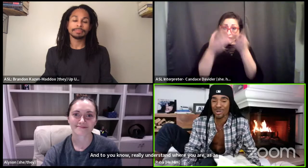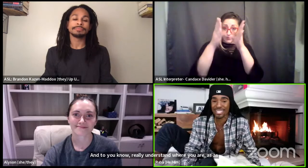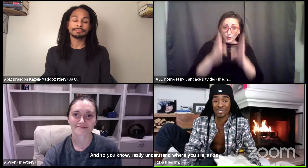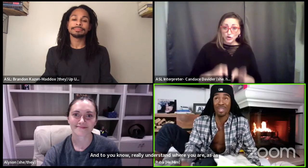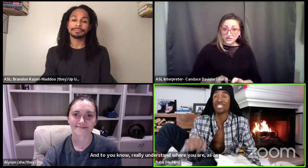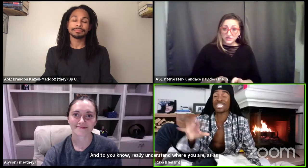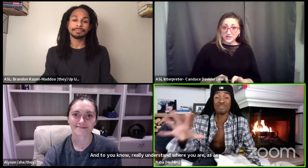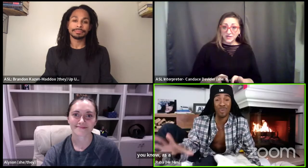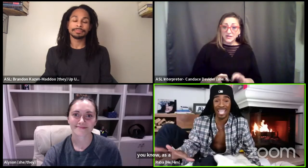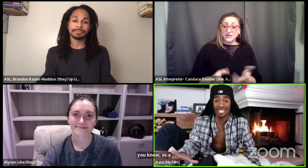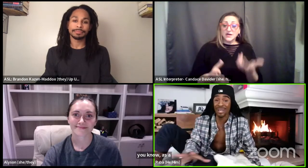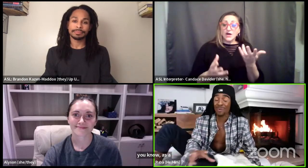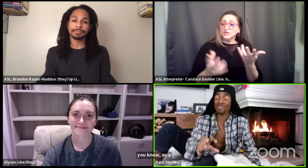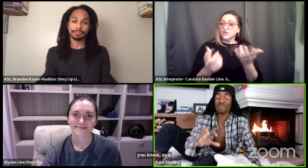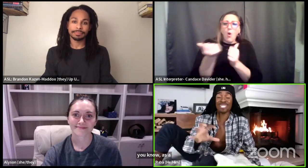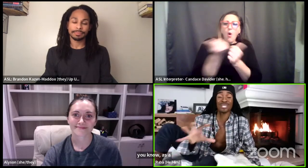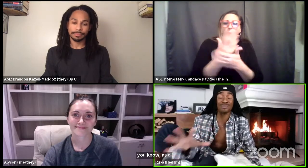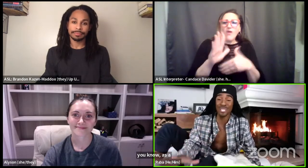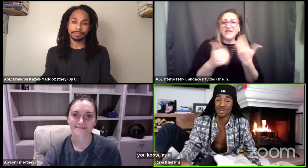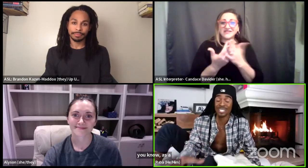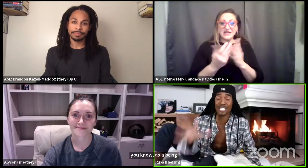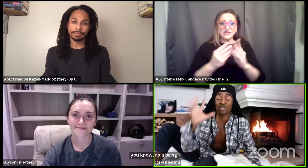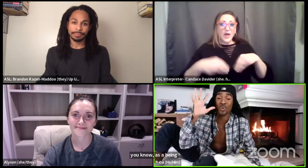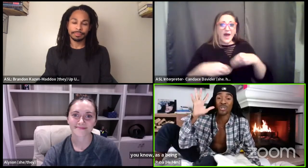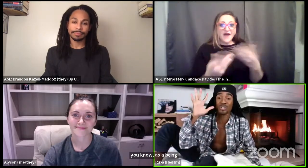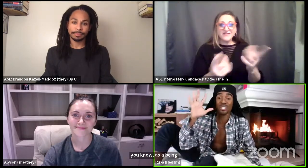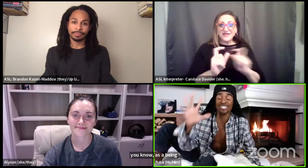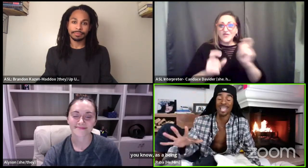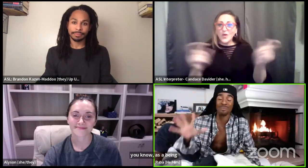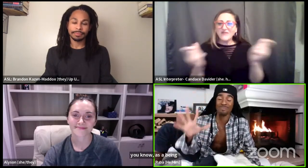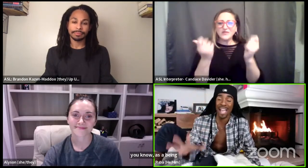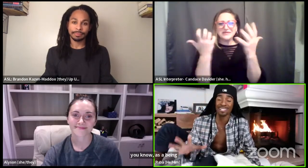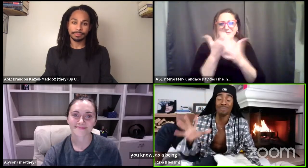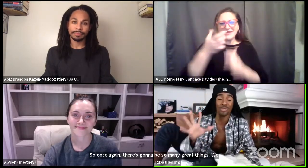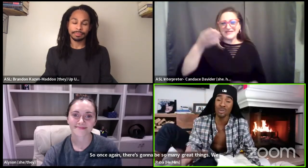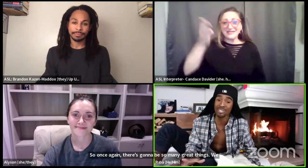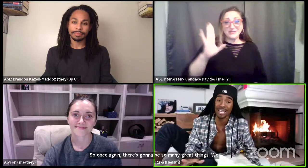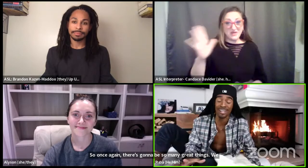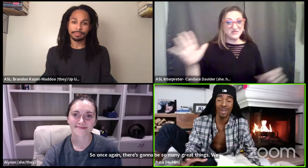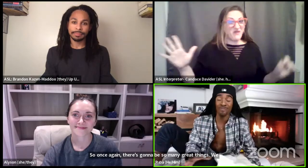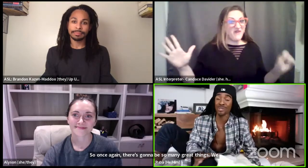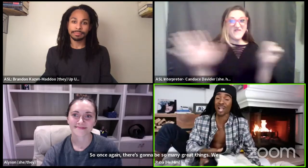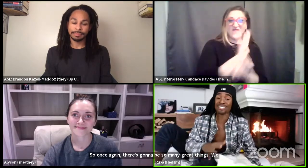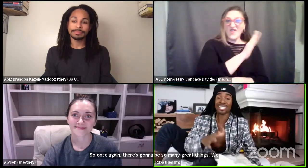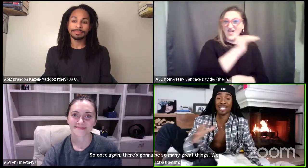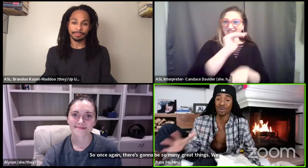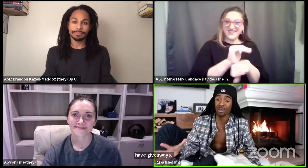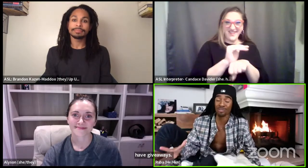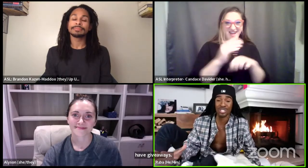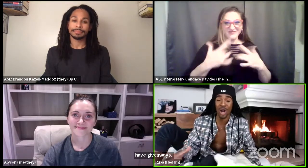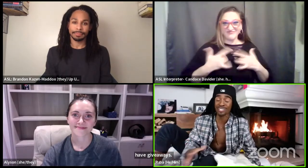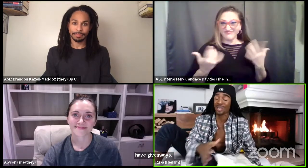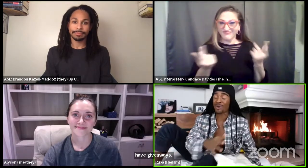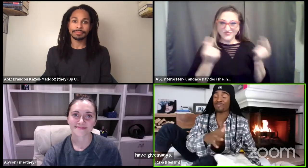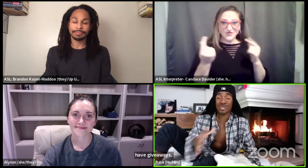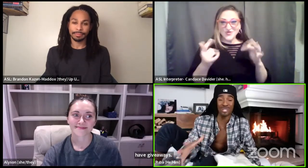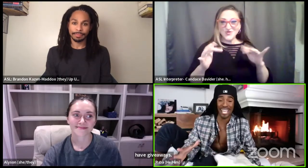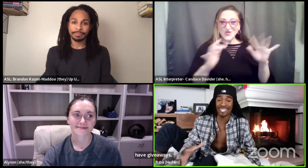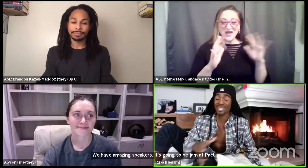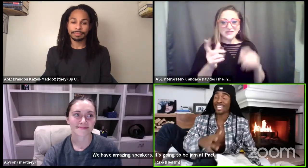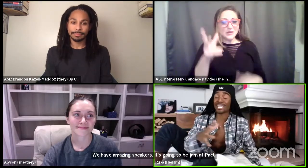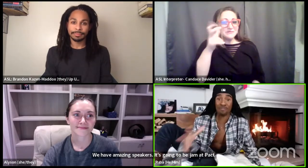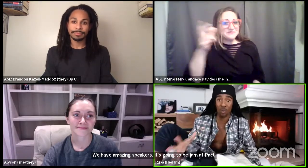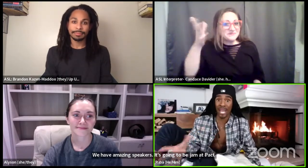gonna be so many great things. We have giveaways, we have amazing speakers. It's going to be jam packed. I'm so excited for you guys to hear all the talks. We